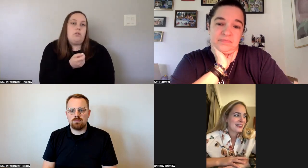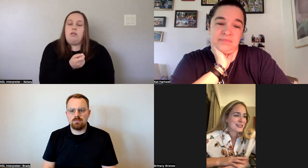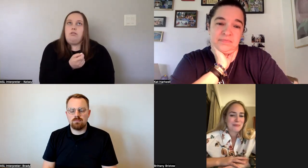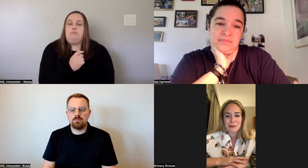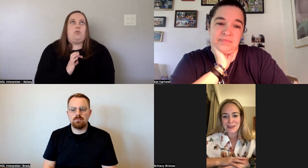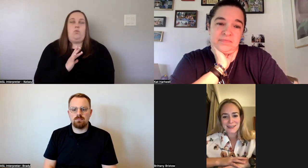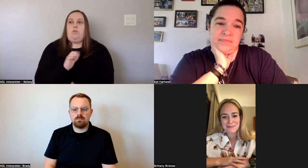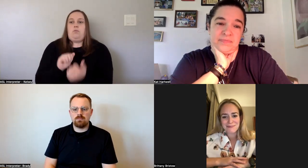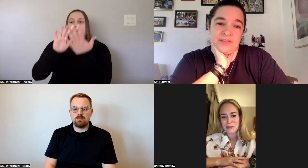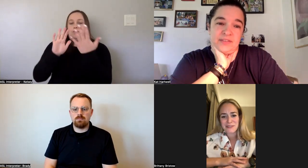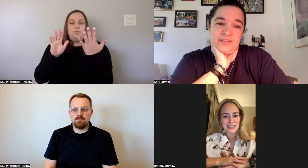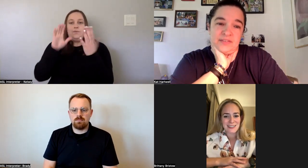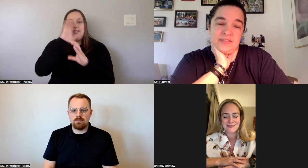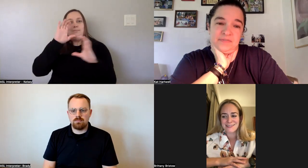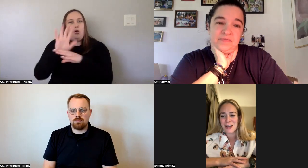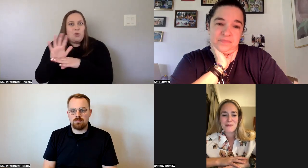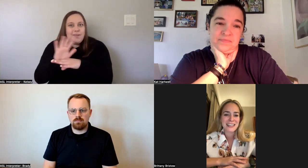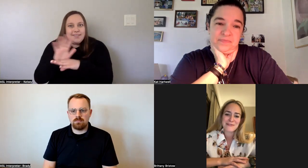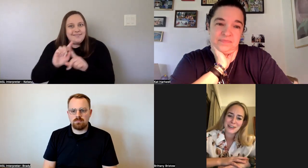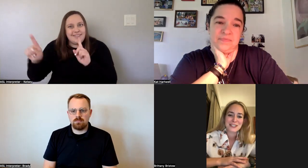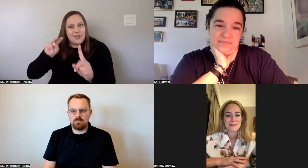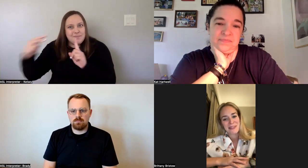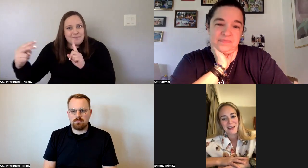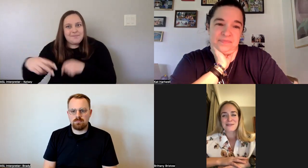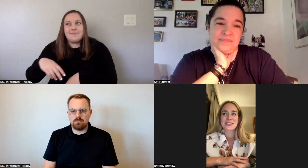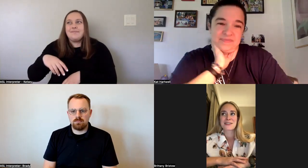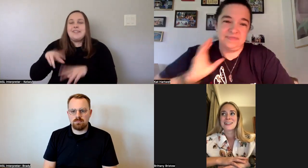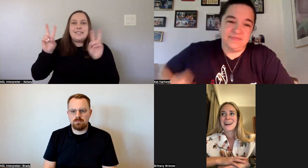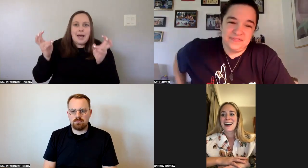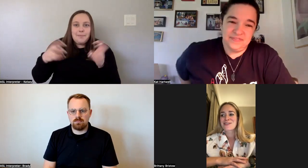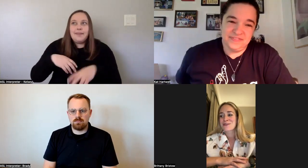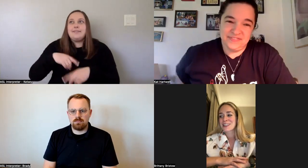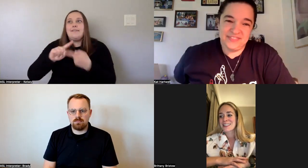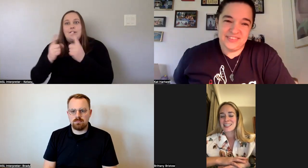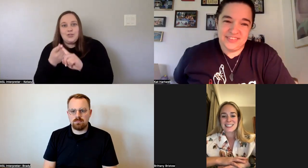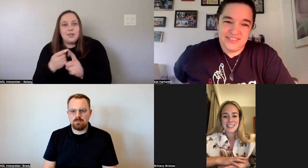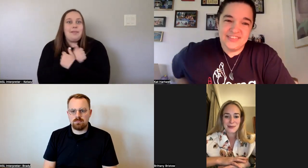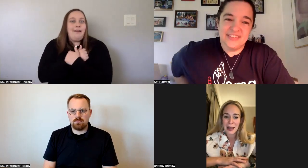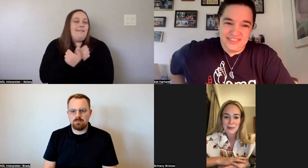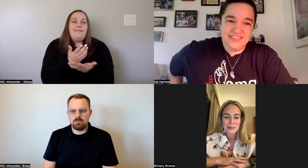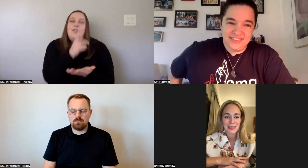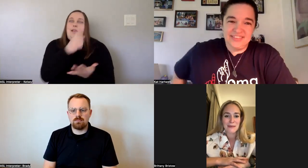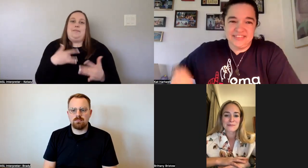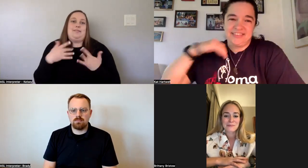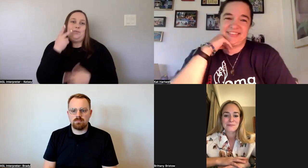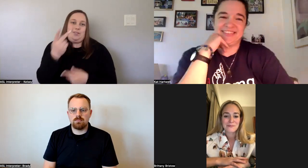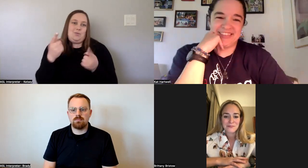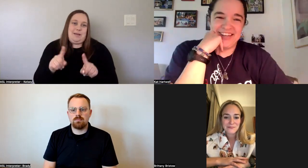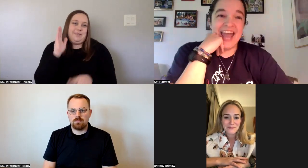way to explore movies and topics and friendship and love. So I'm just really excited to see what happens with